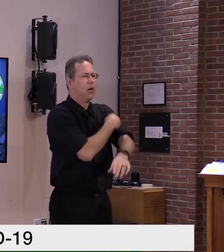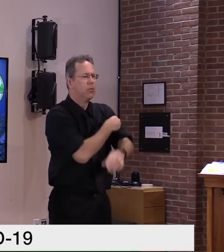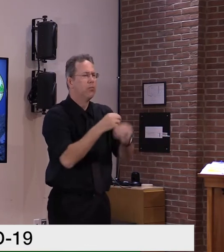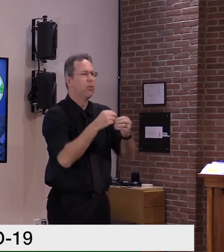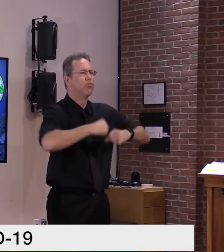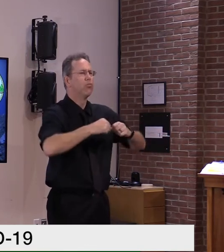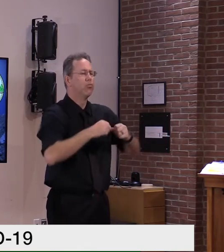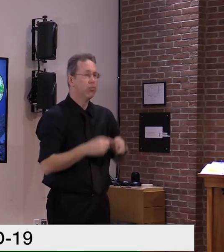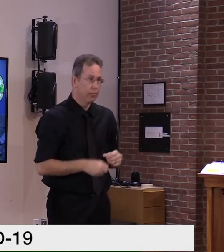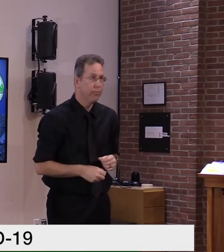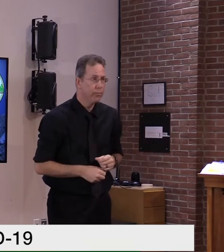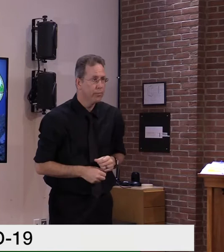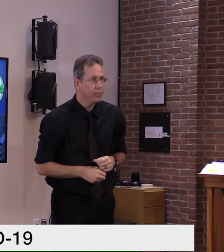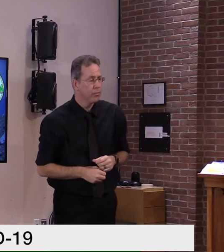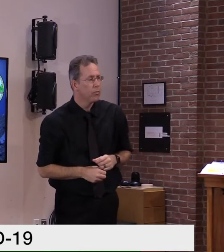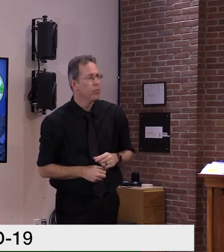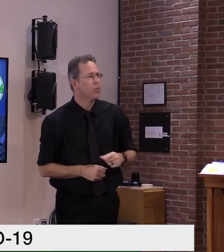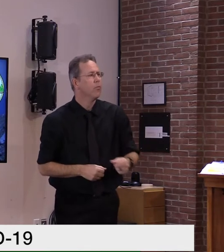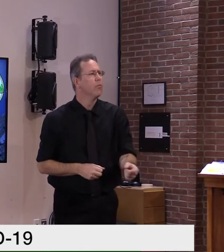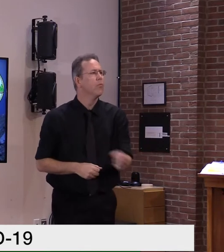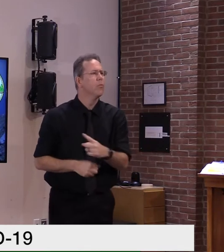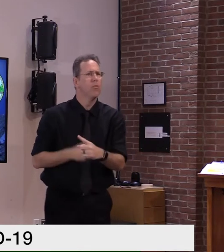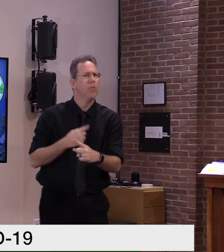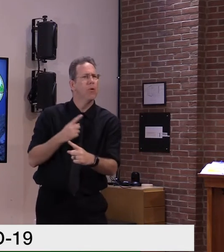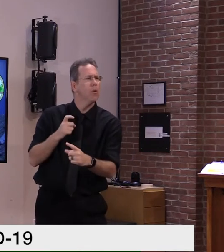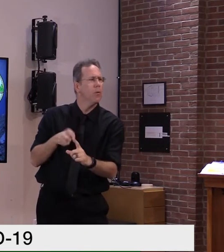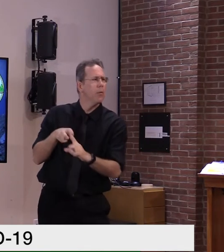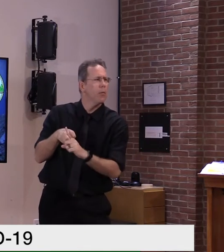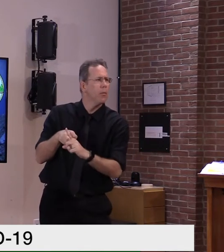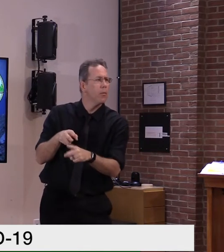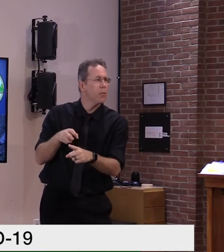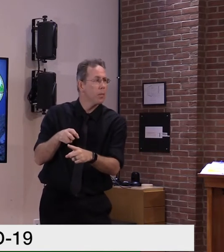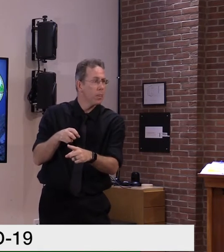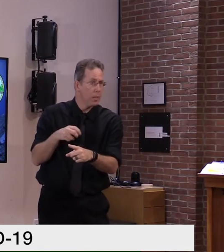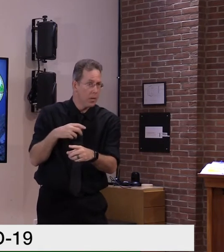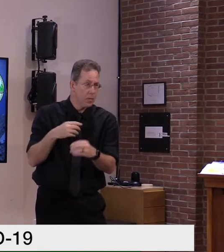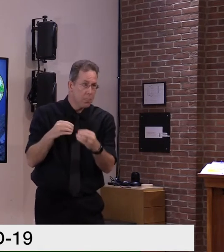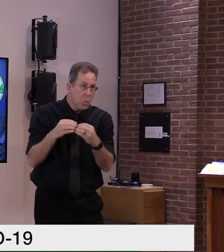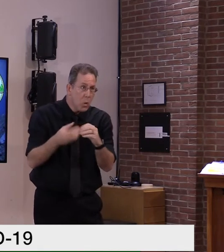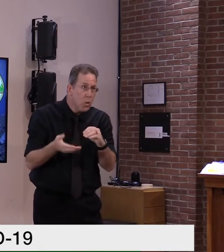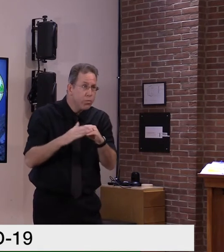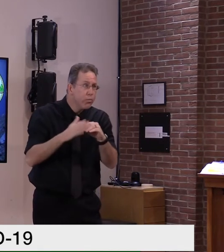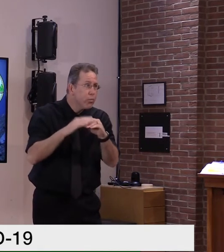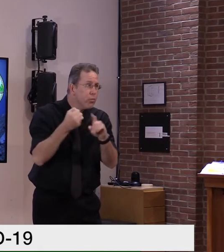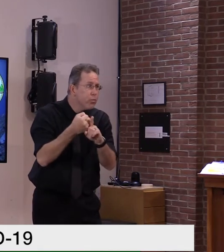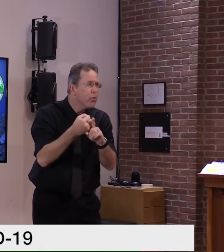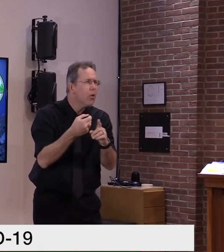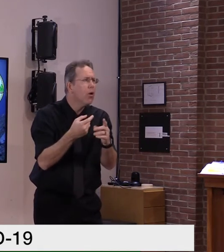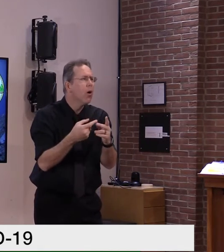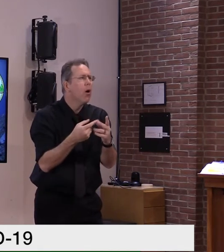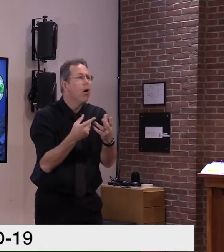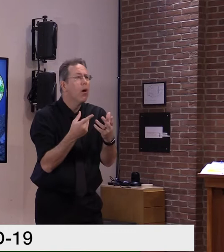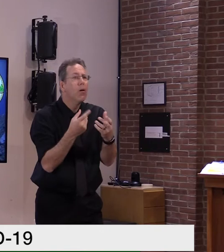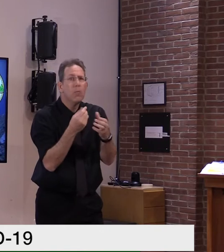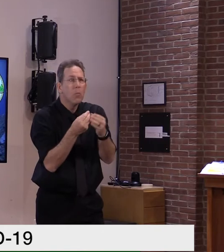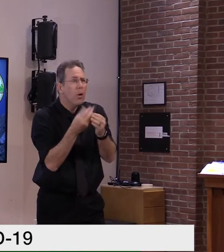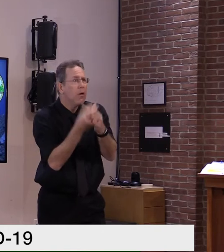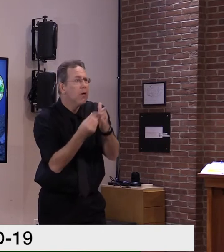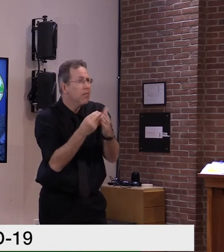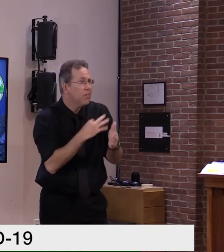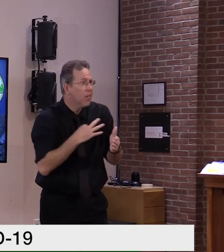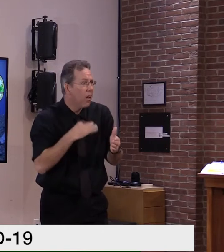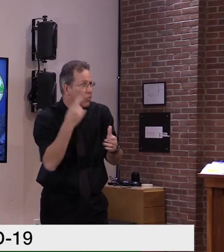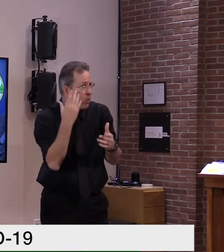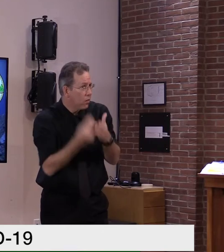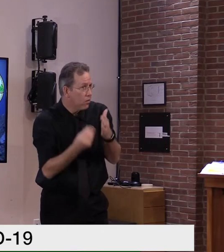on staffing there. Is the health department coordinating with, say, the UVM Health Network or the other healthcare providers in the state to be